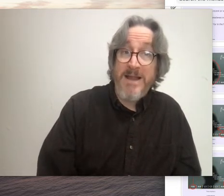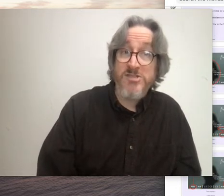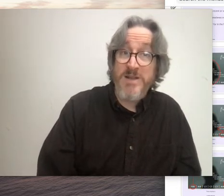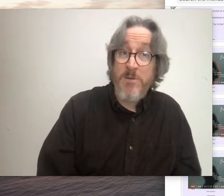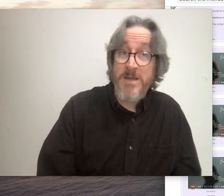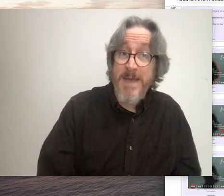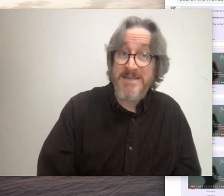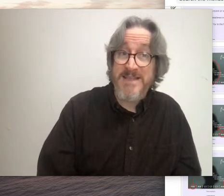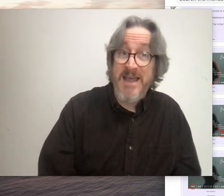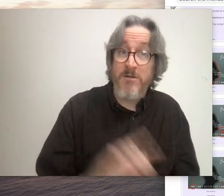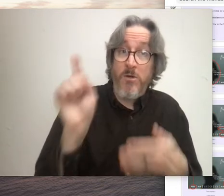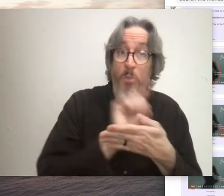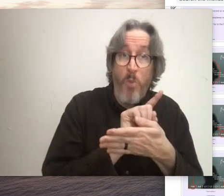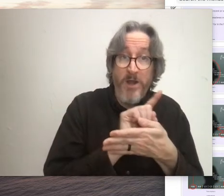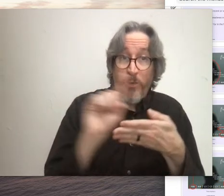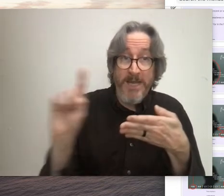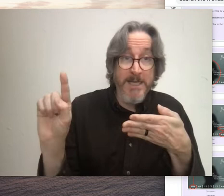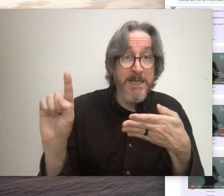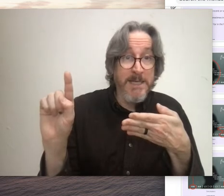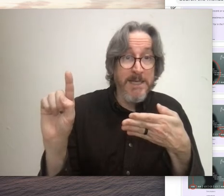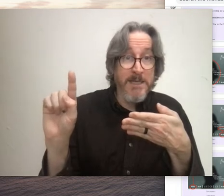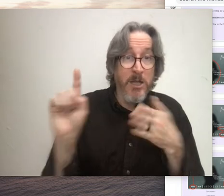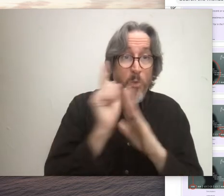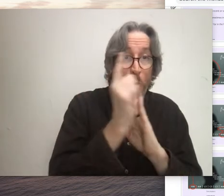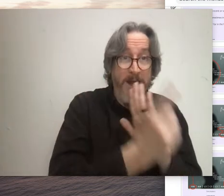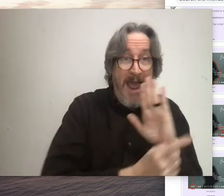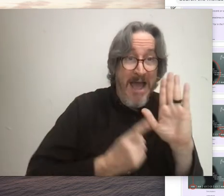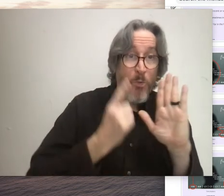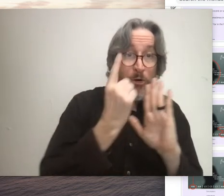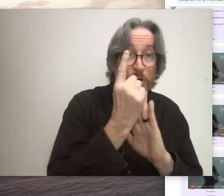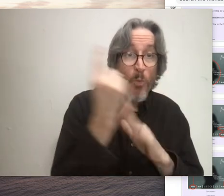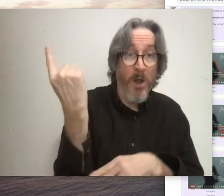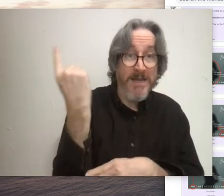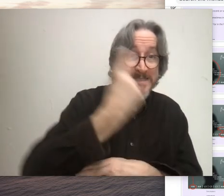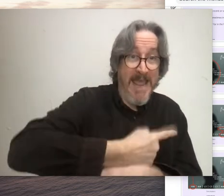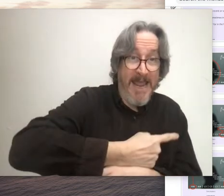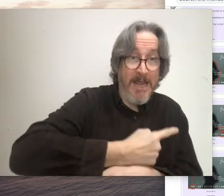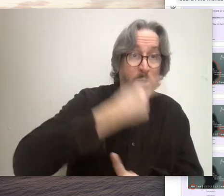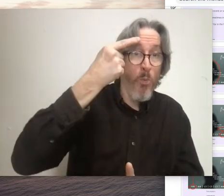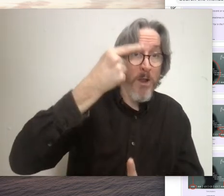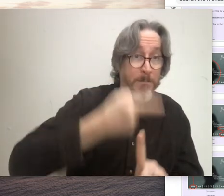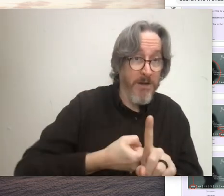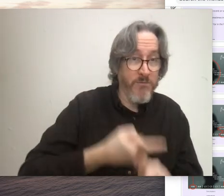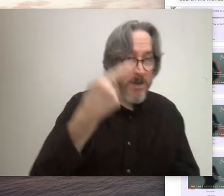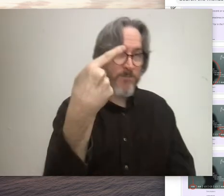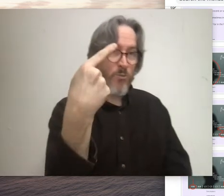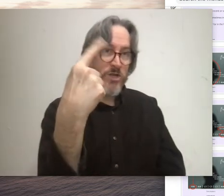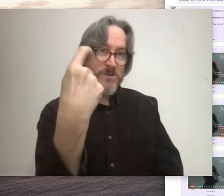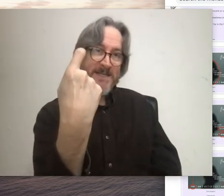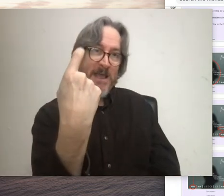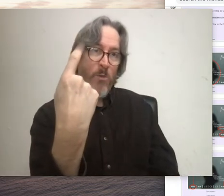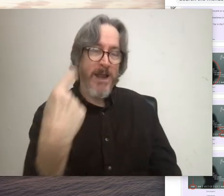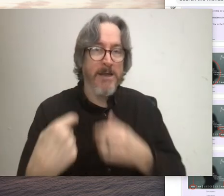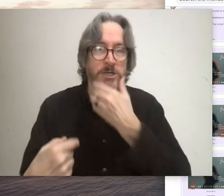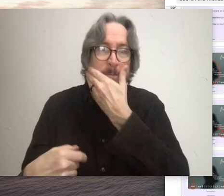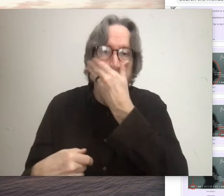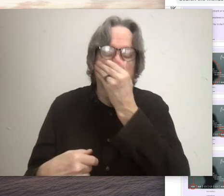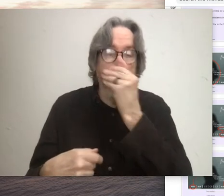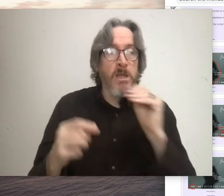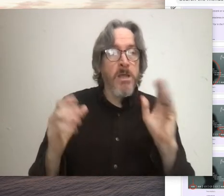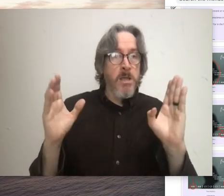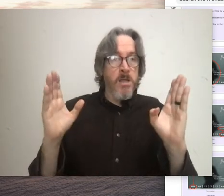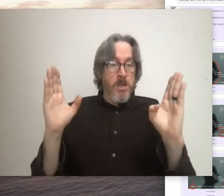All right, so now we come back to that 1 week, 1 hour, 1 day, 1 month, right? We're using that one handshake.